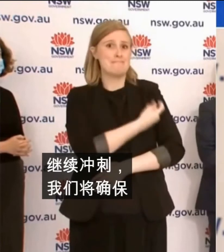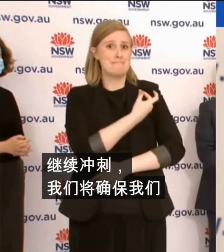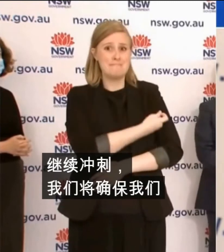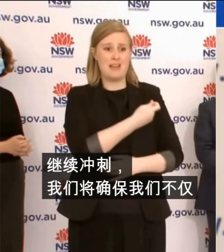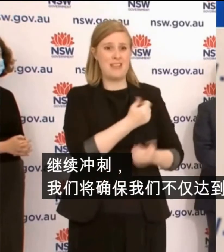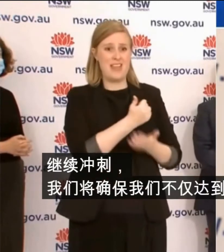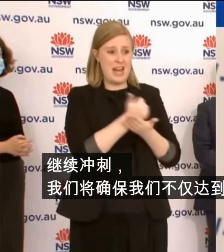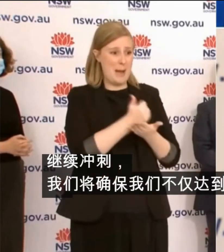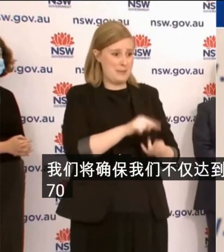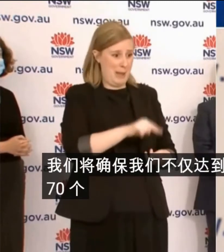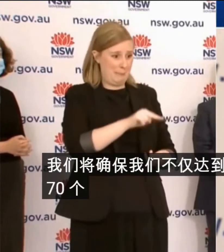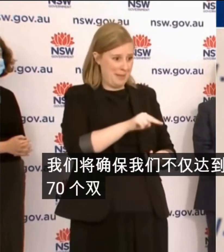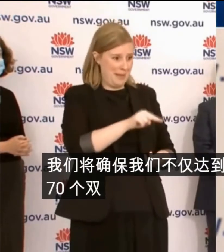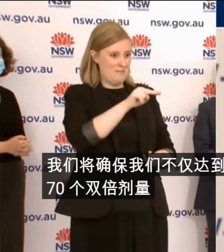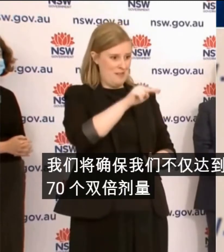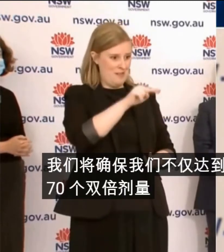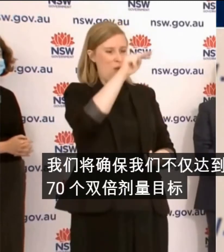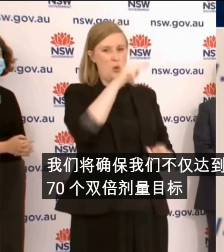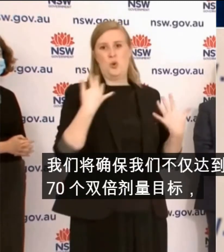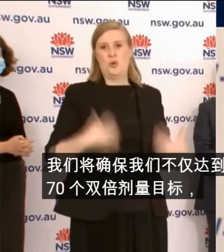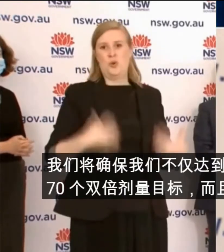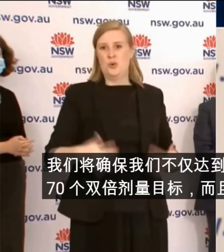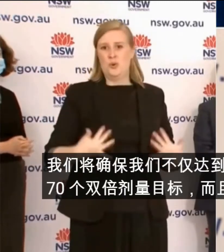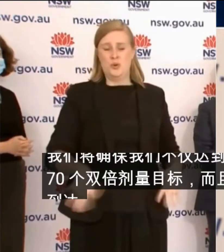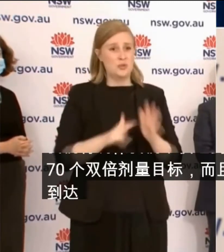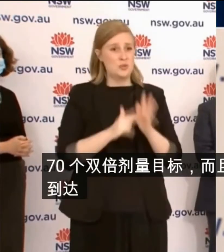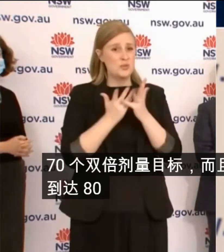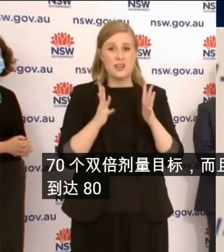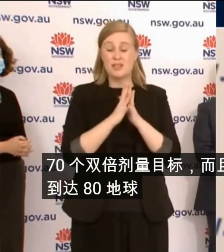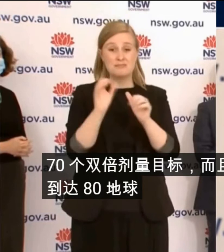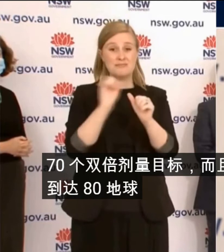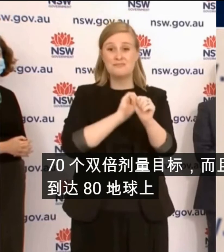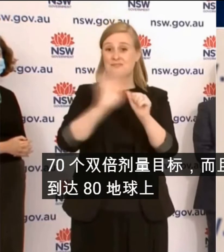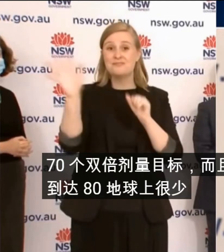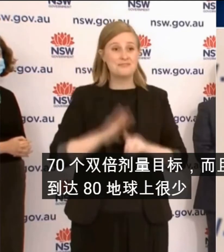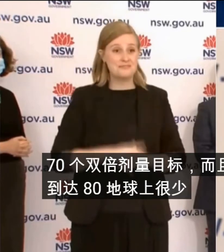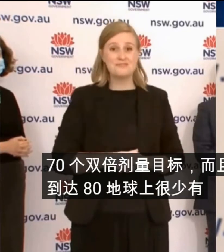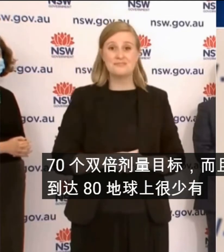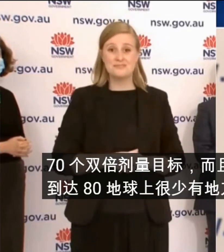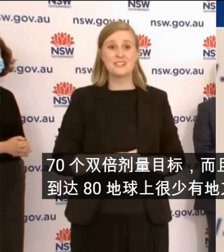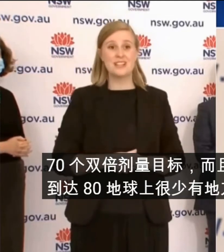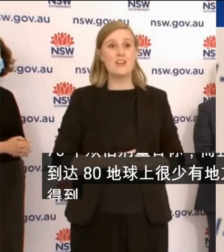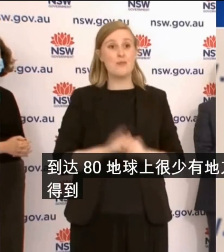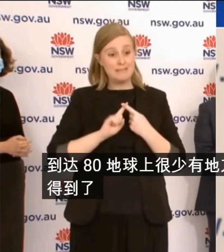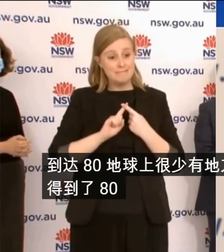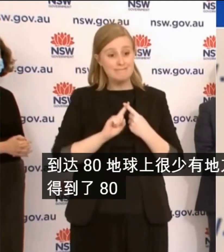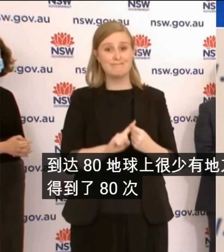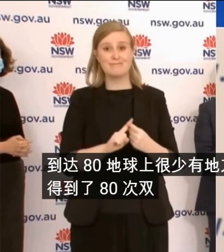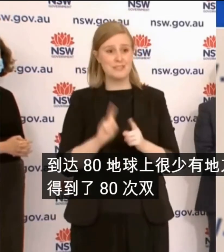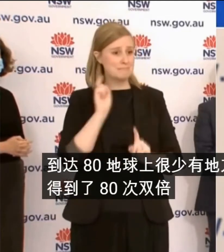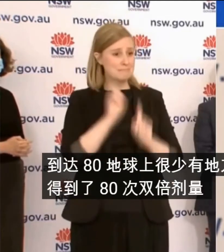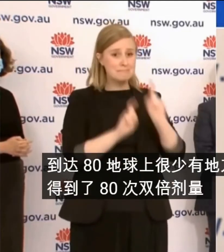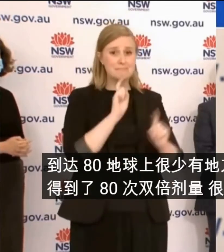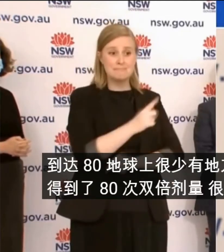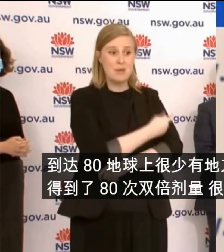make sure we not only hit those 70% double dose targets, but that we get to 80%. Very, very few places on the planet have got to 80%